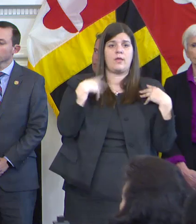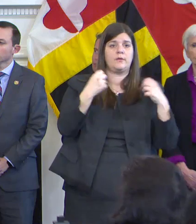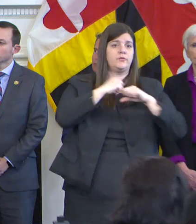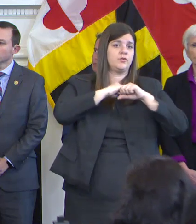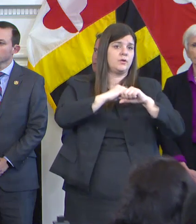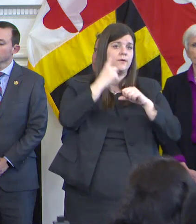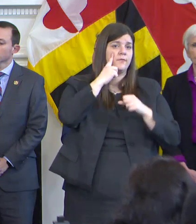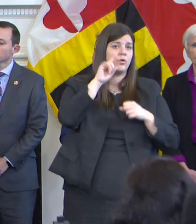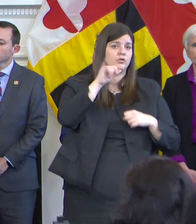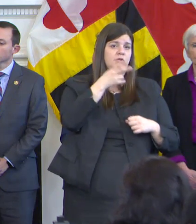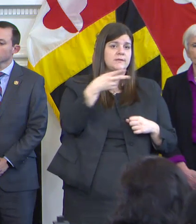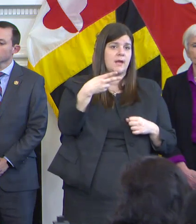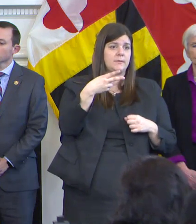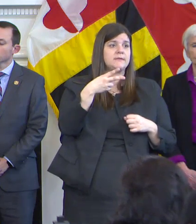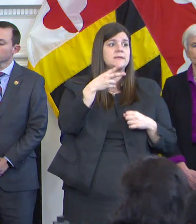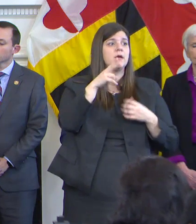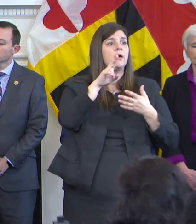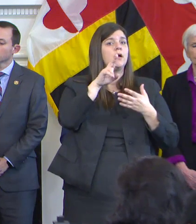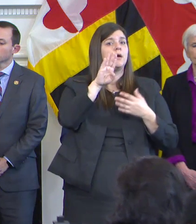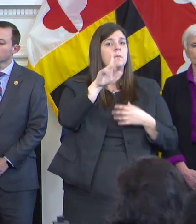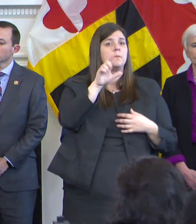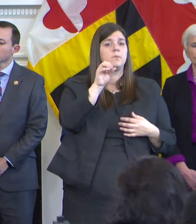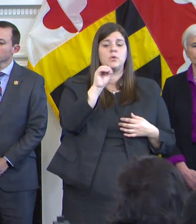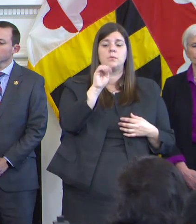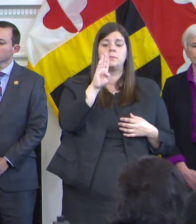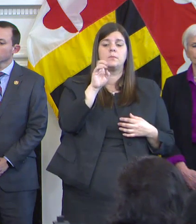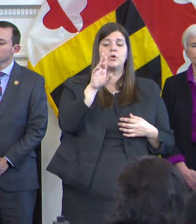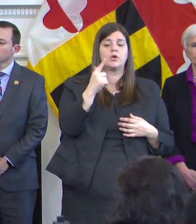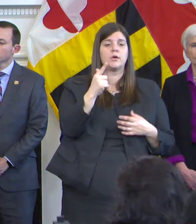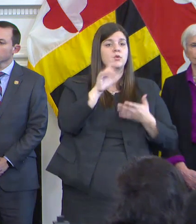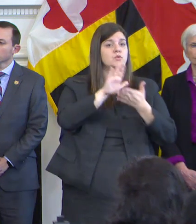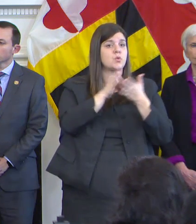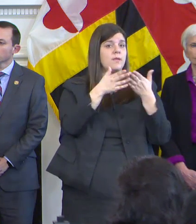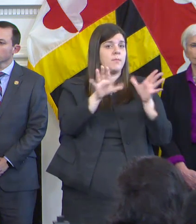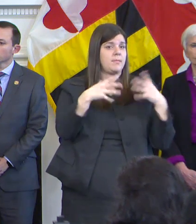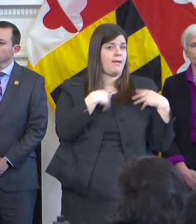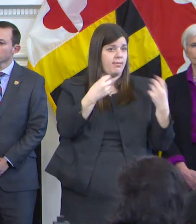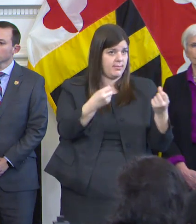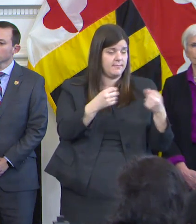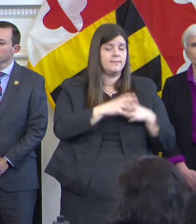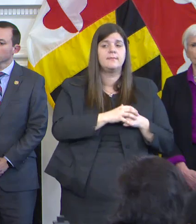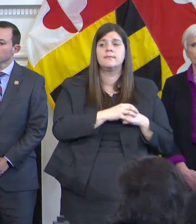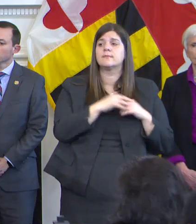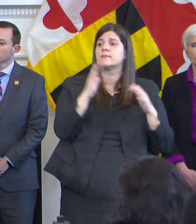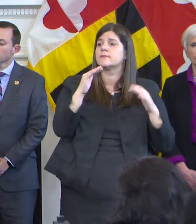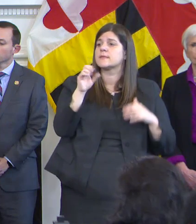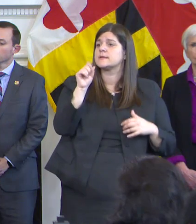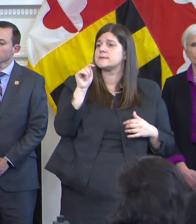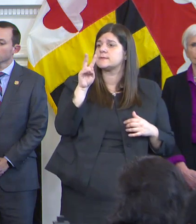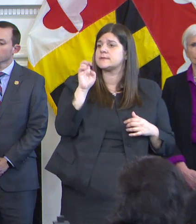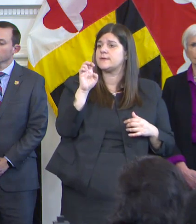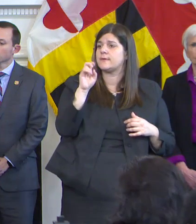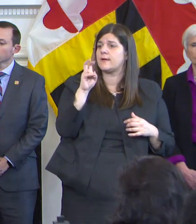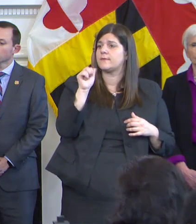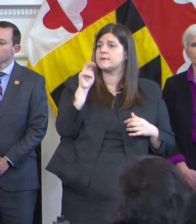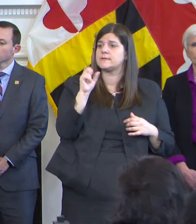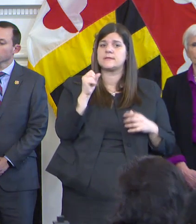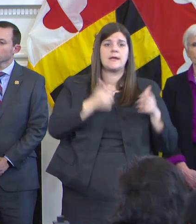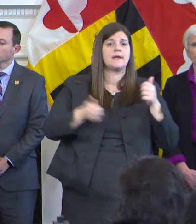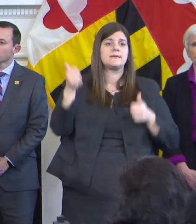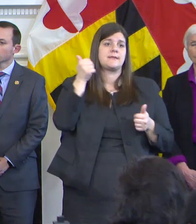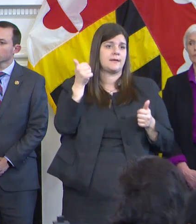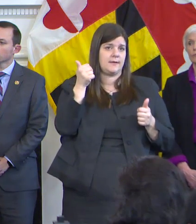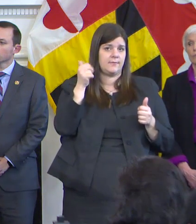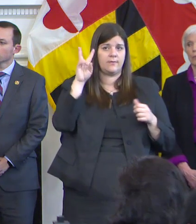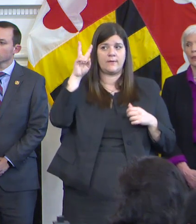of Public Health at Johns Hopkins. Steve Evans, the Executive Vice President of Medical Affairs and Chief Medical Officer